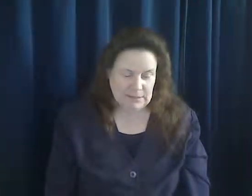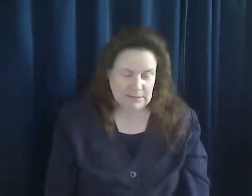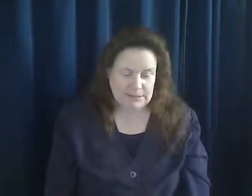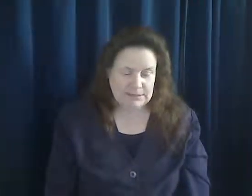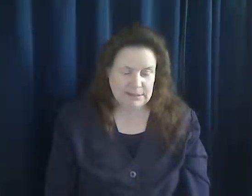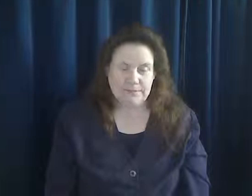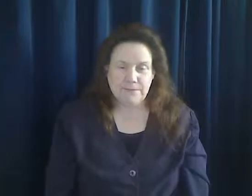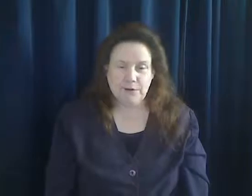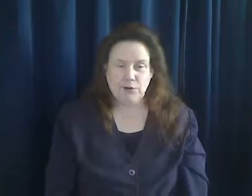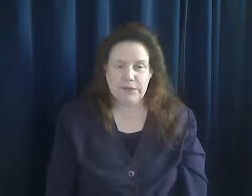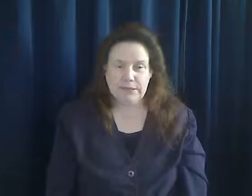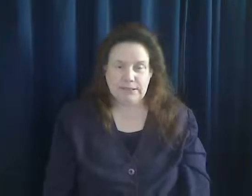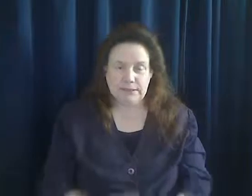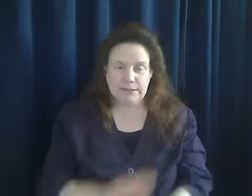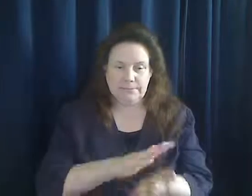The sign for cooking,